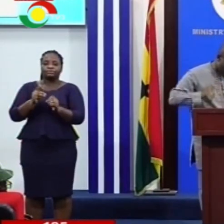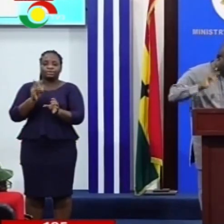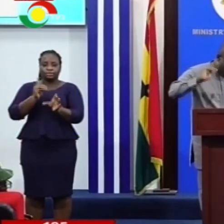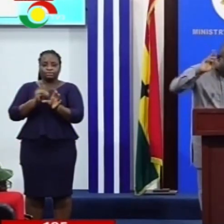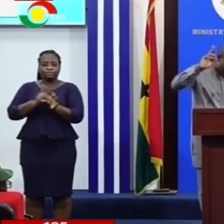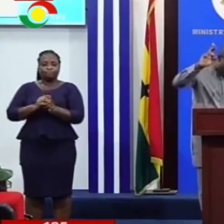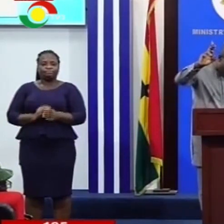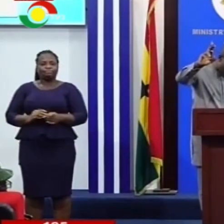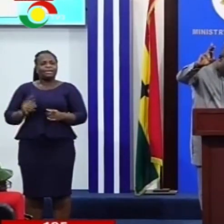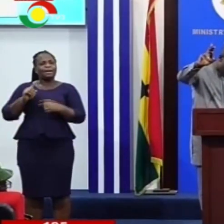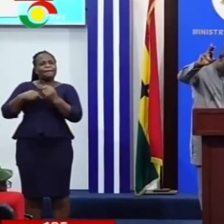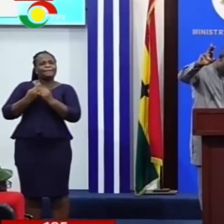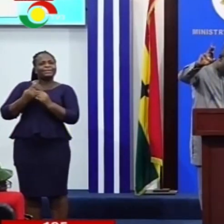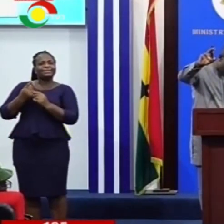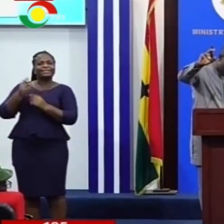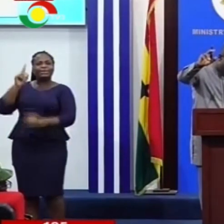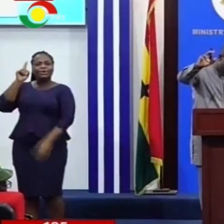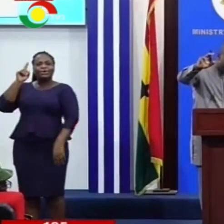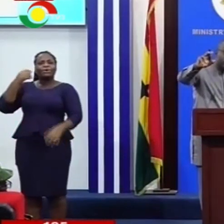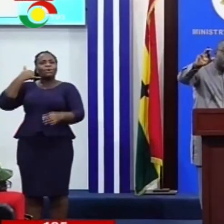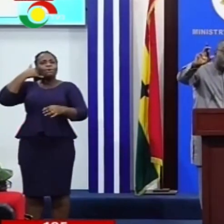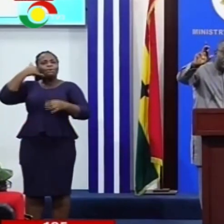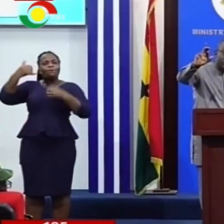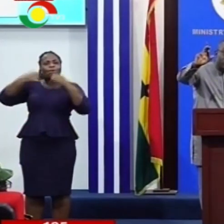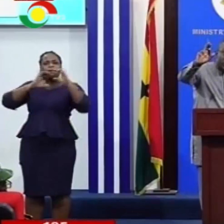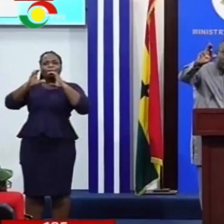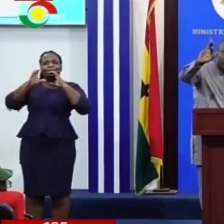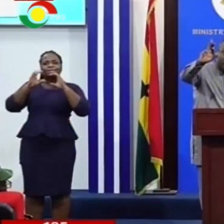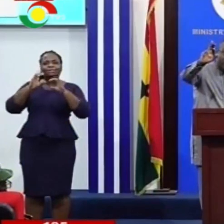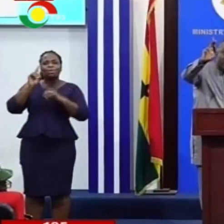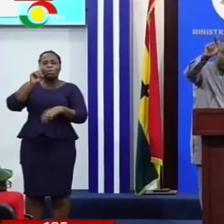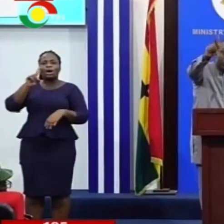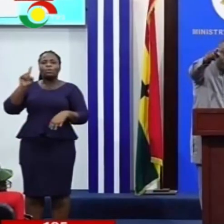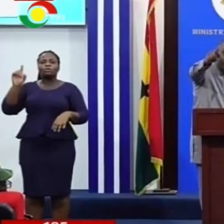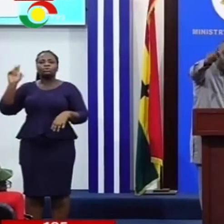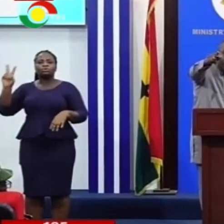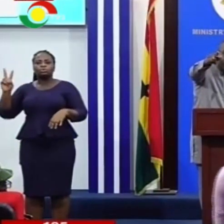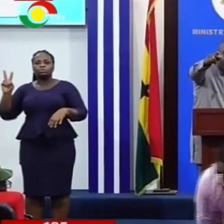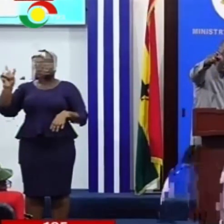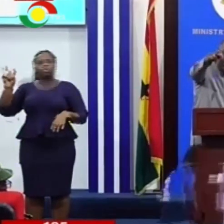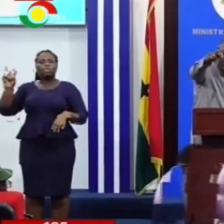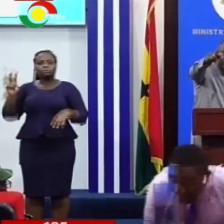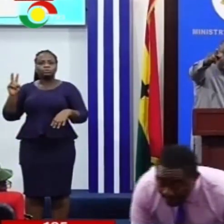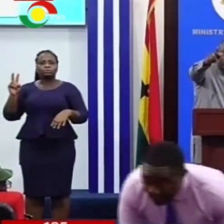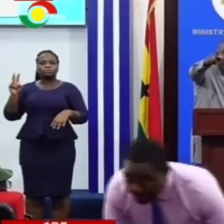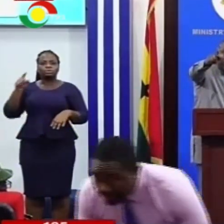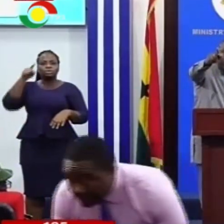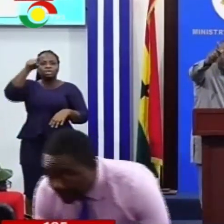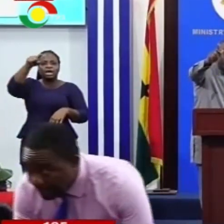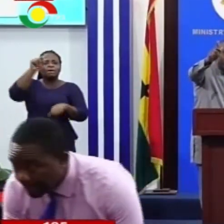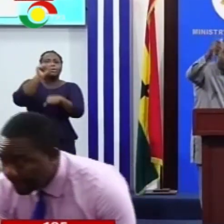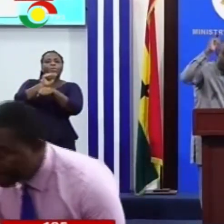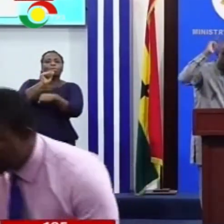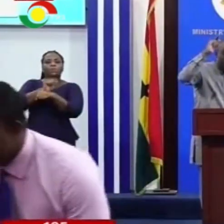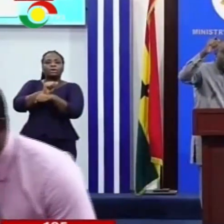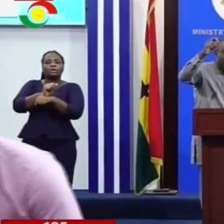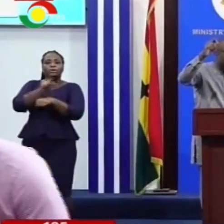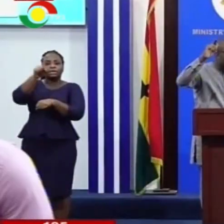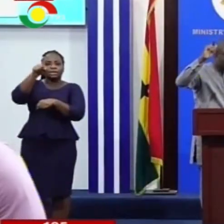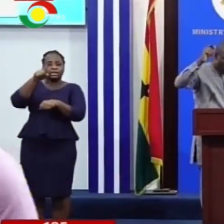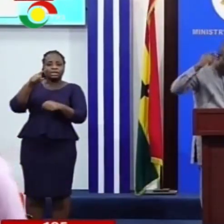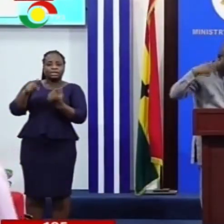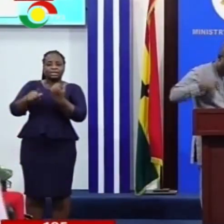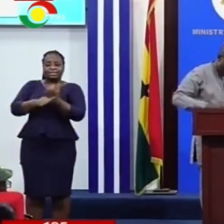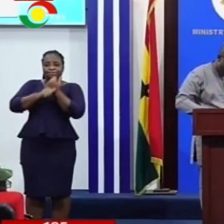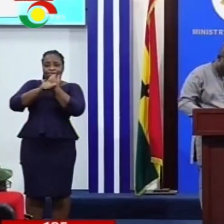then your question about communication to persons with hearing impairments, I know Honorable Pius has been working on that. Honorable Pius, please join me